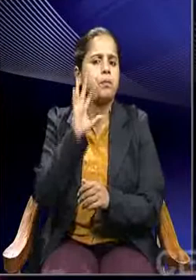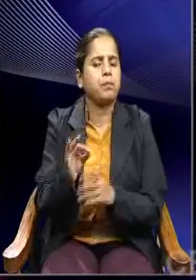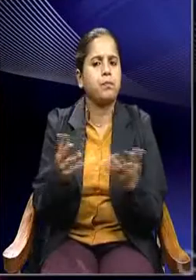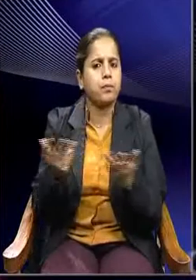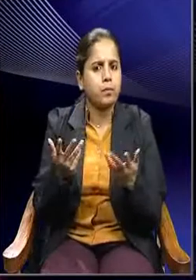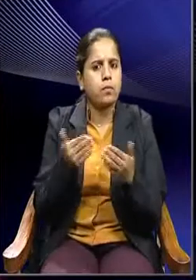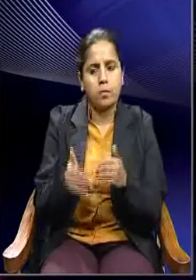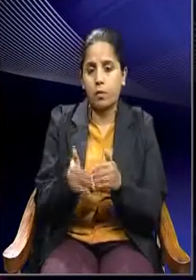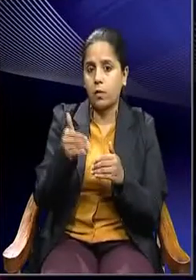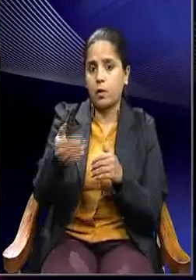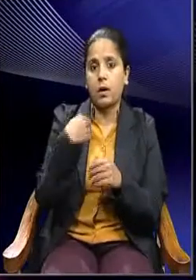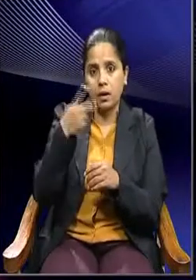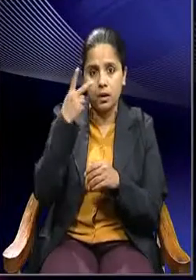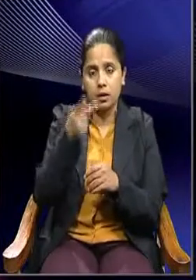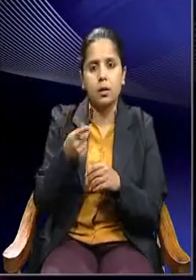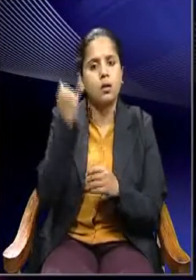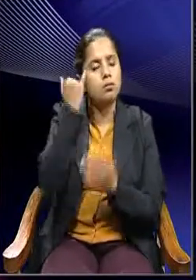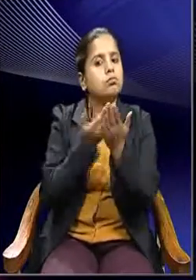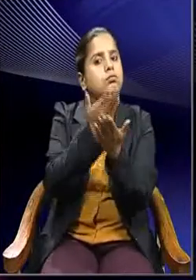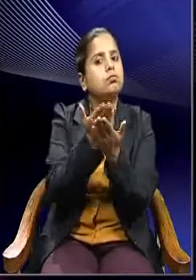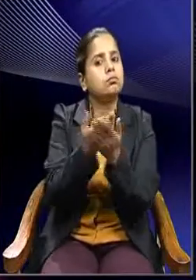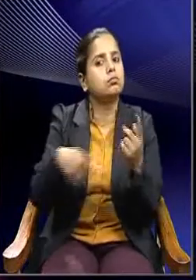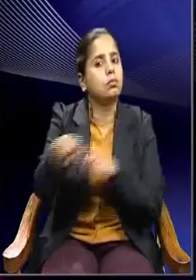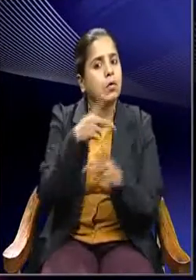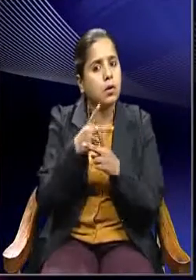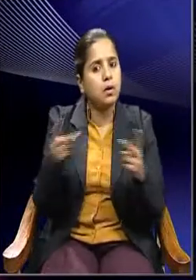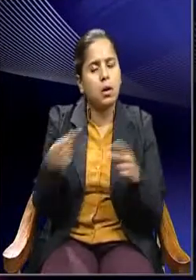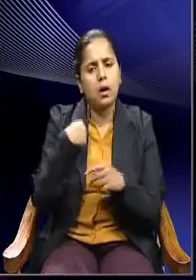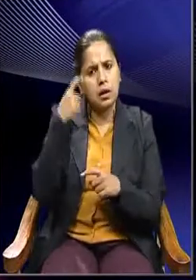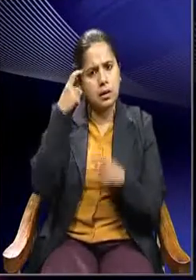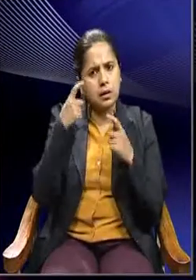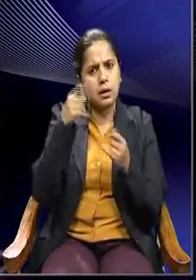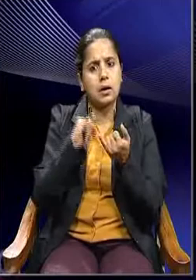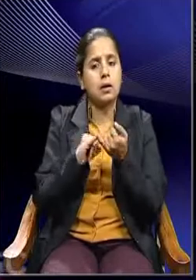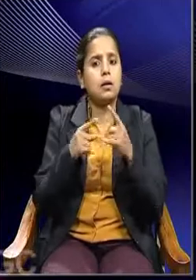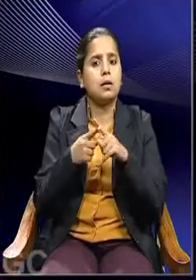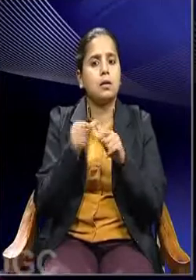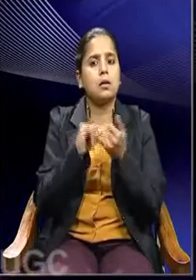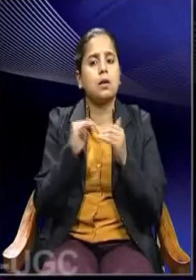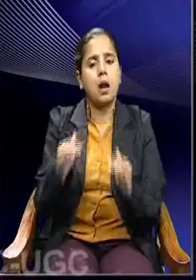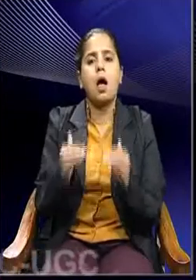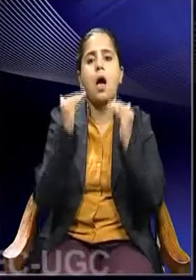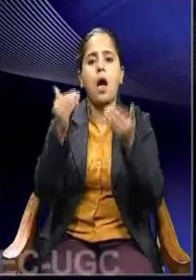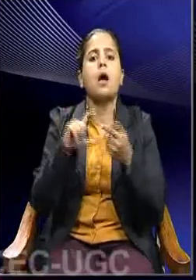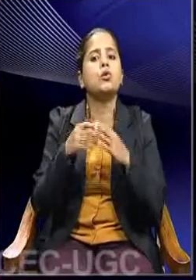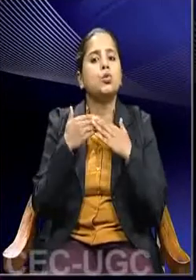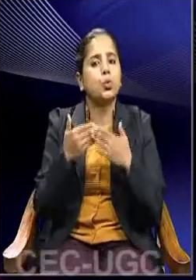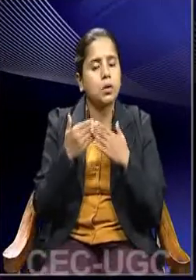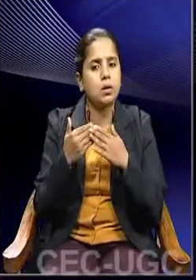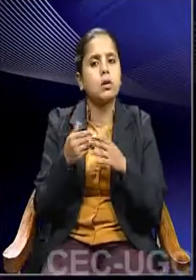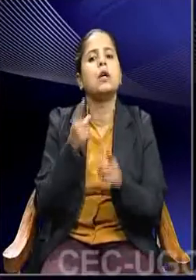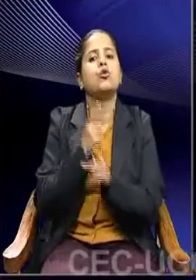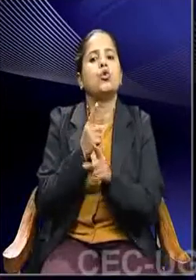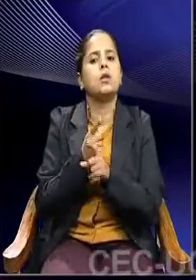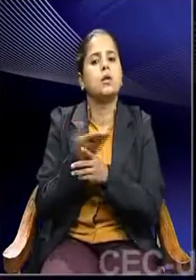that is coming from the recommendations concerning the status of higher education teaching